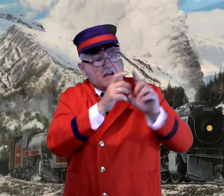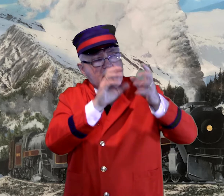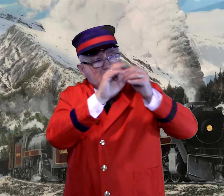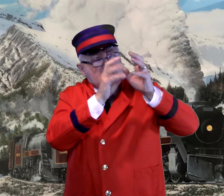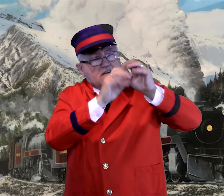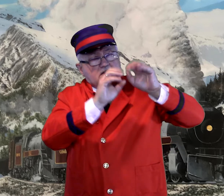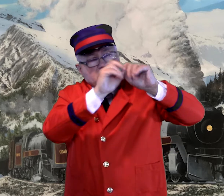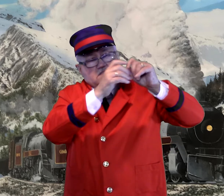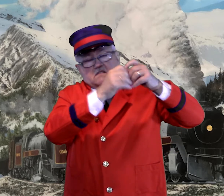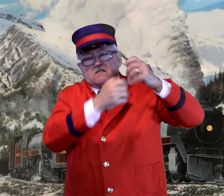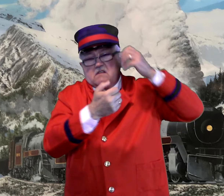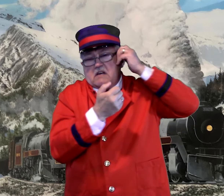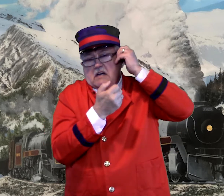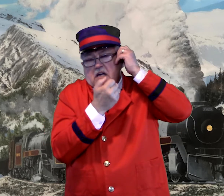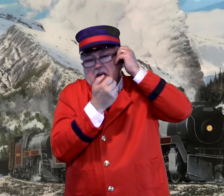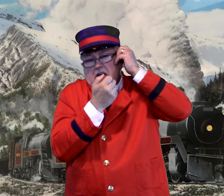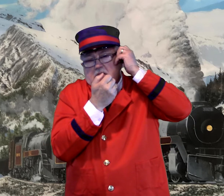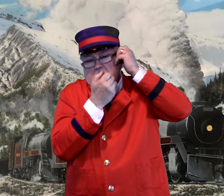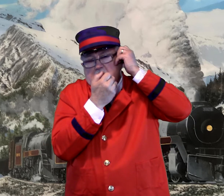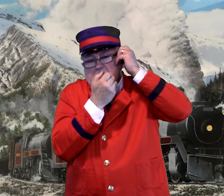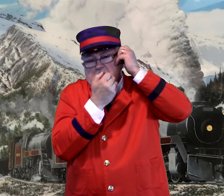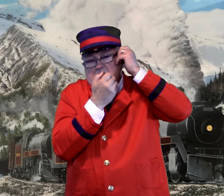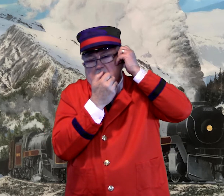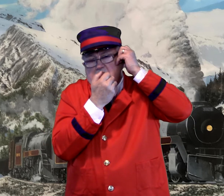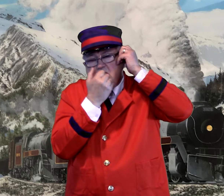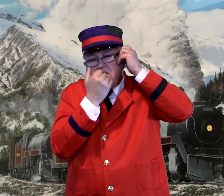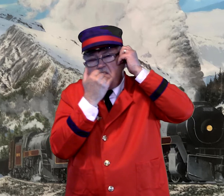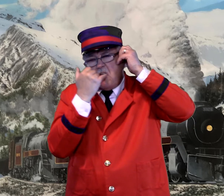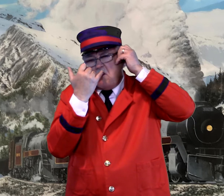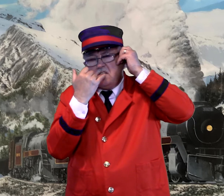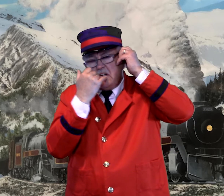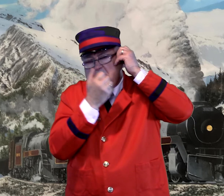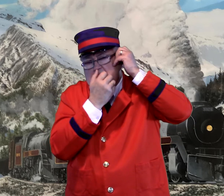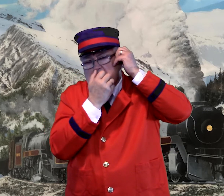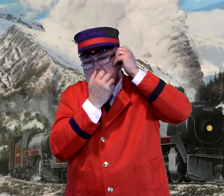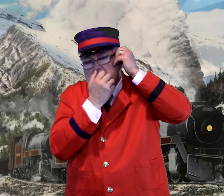communication pole, tied into the lines, and radioed forward for help.